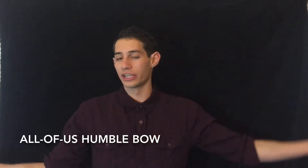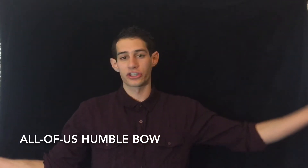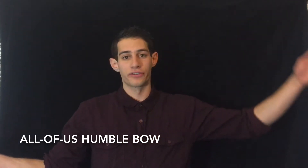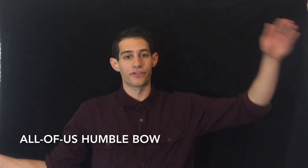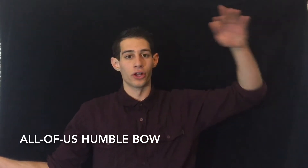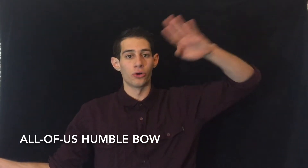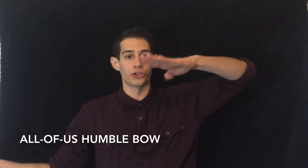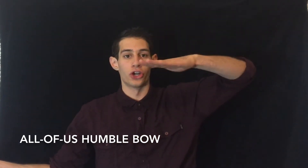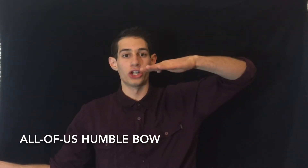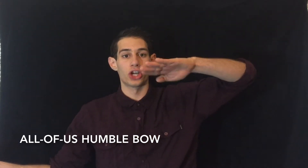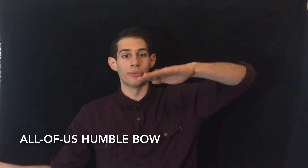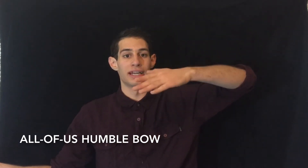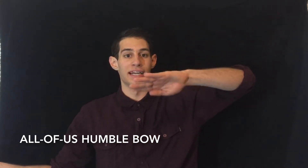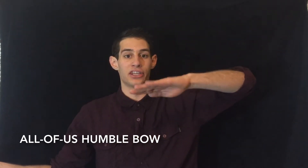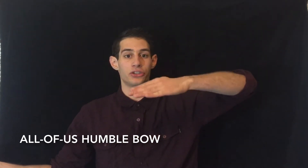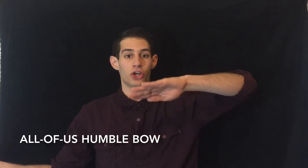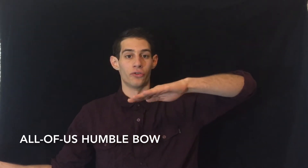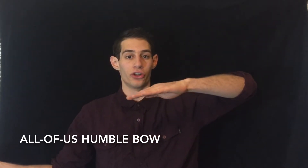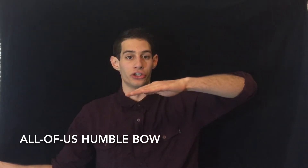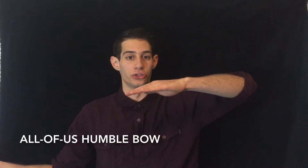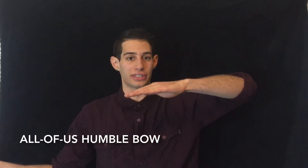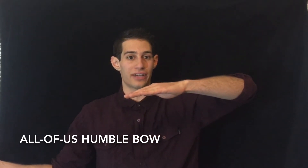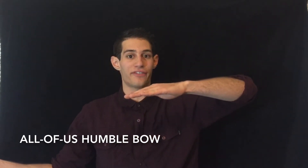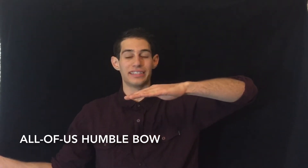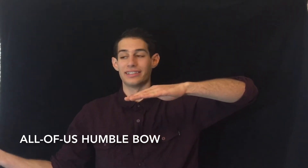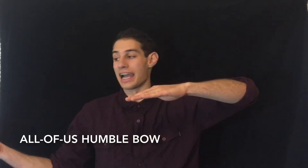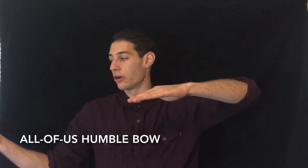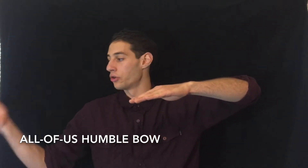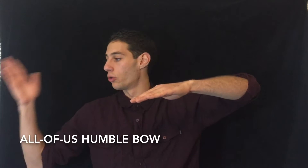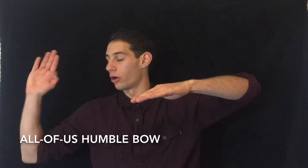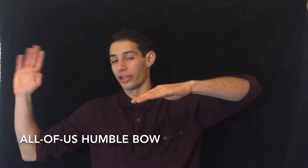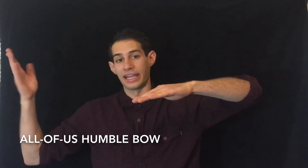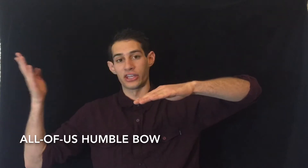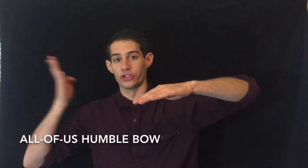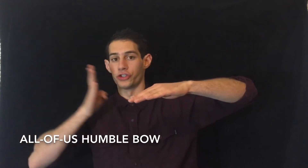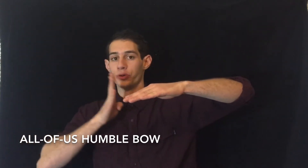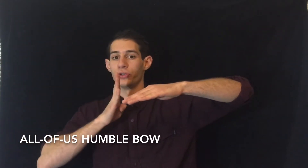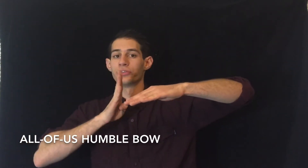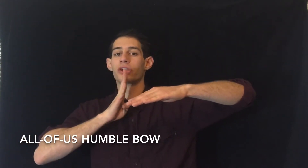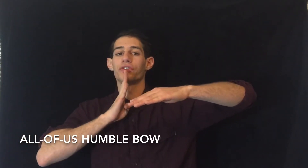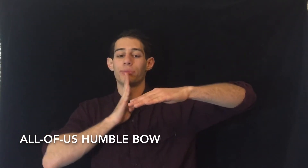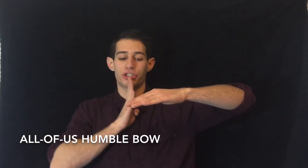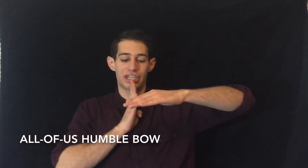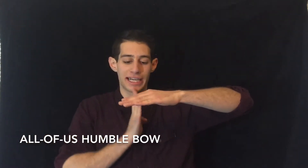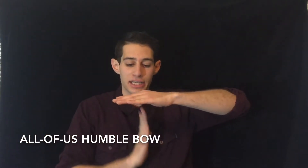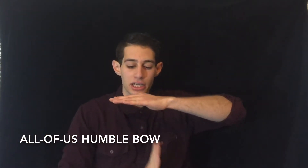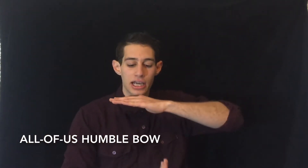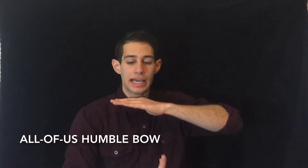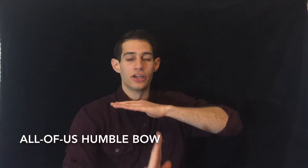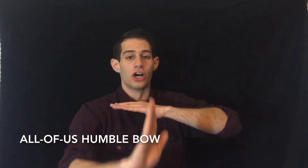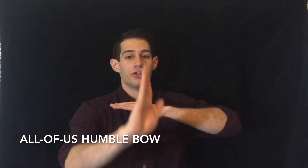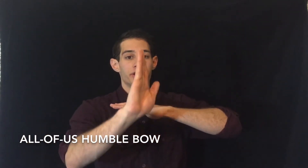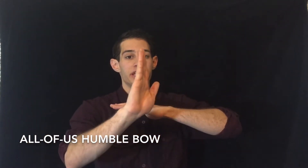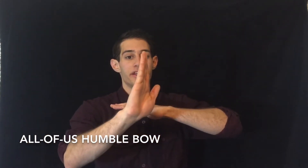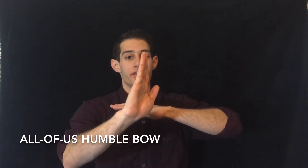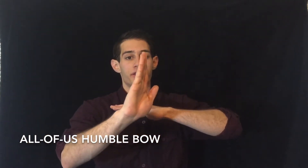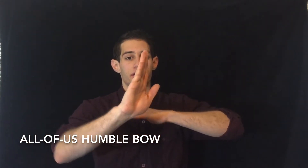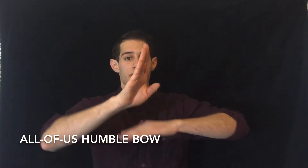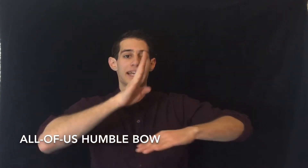hands are going to flow. Your non-dominant hand that you don't really use is going to face down, while the hand that you do use goes from your chin and underneath. Okay,